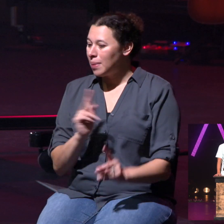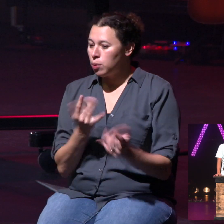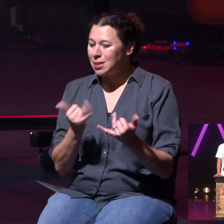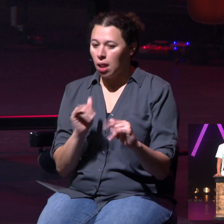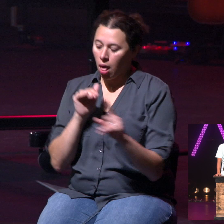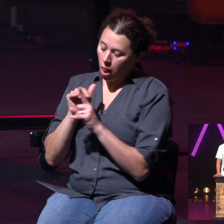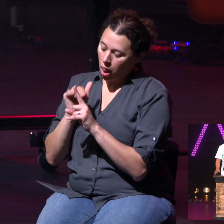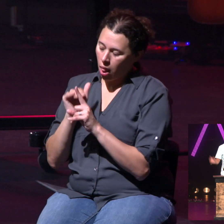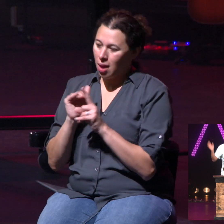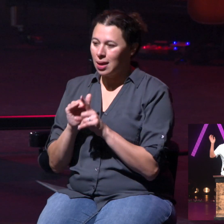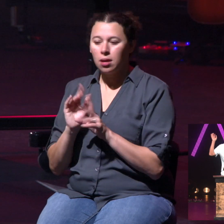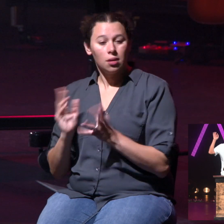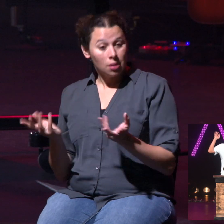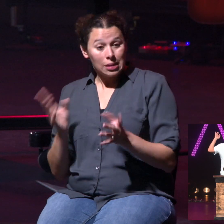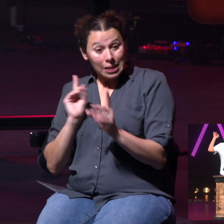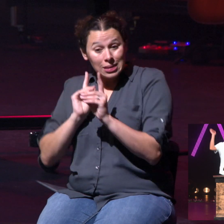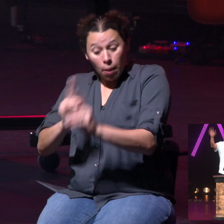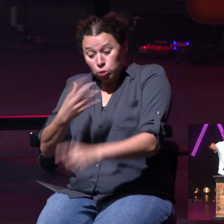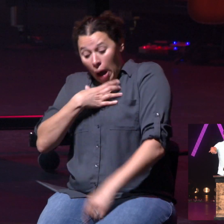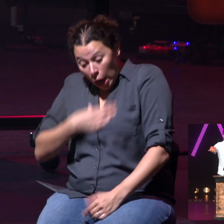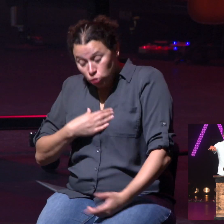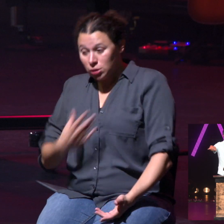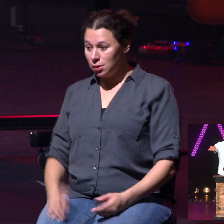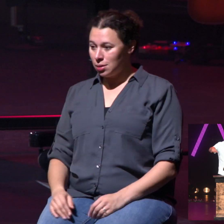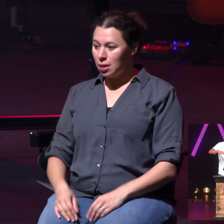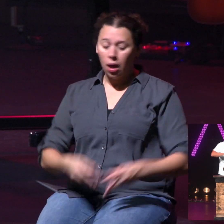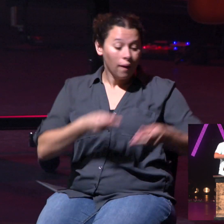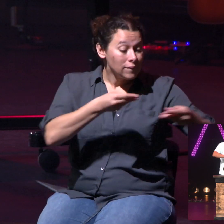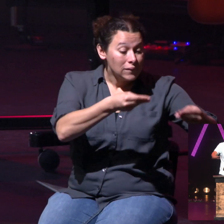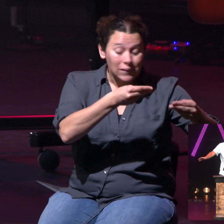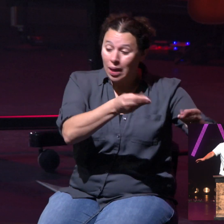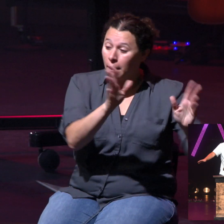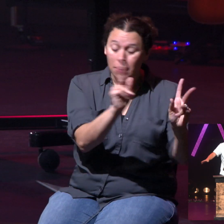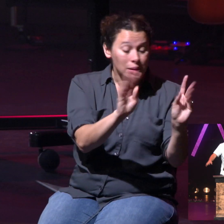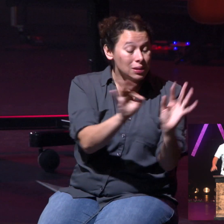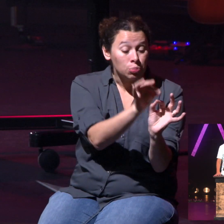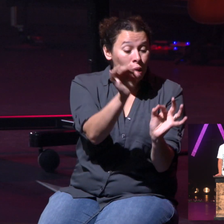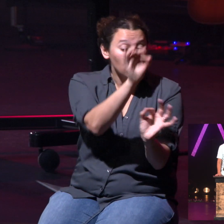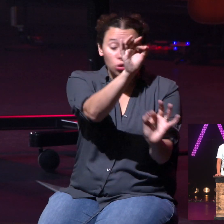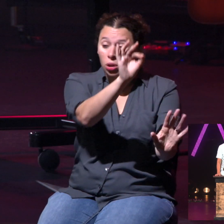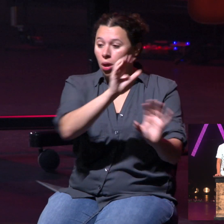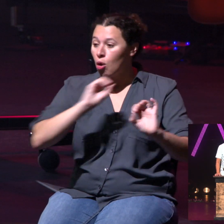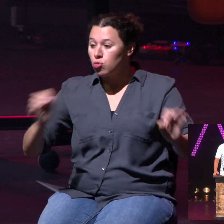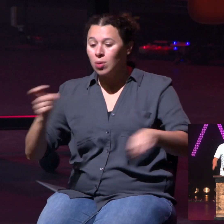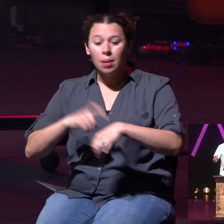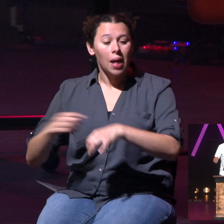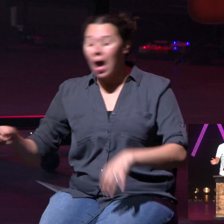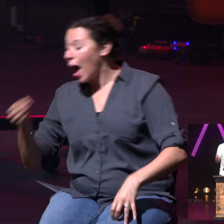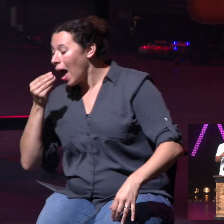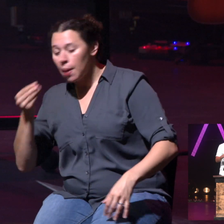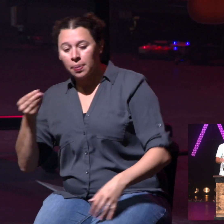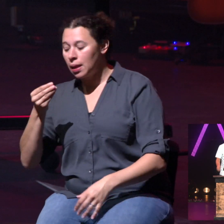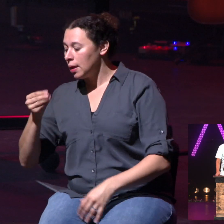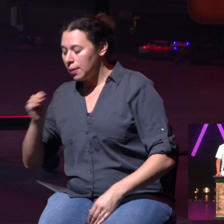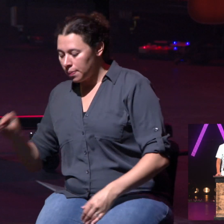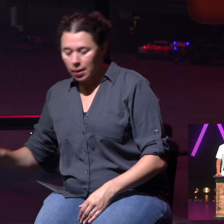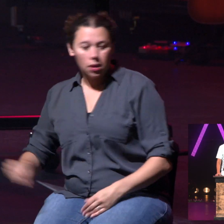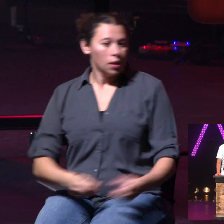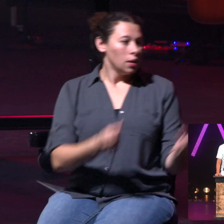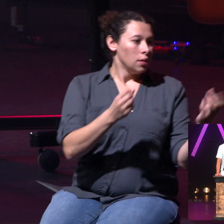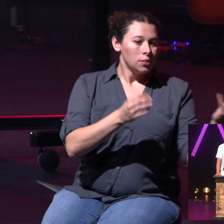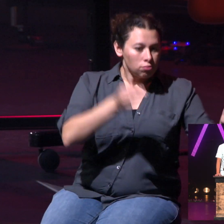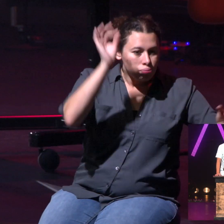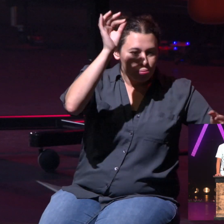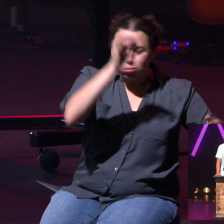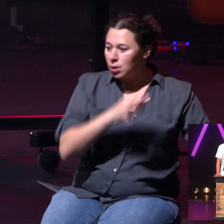food. They've been feeding people spiritually with the word of God, haven't had any time to eat any food. And so it says in verse 32, they went away in a